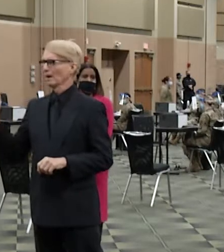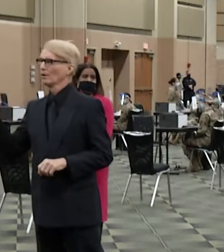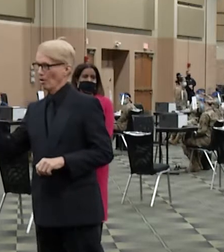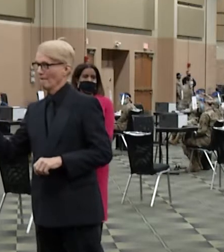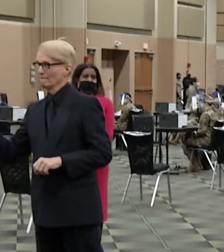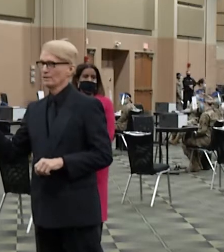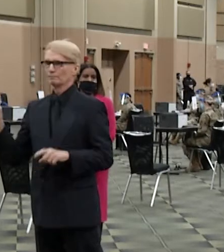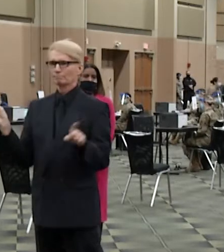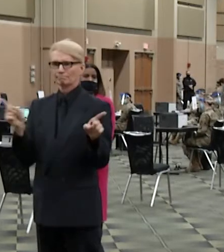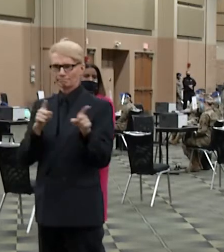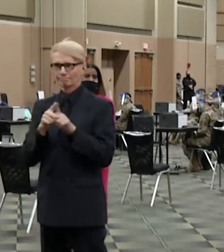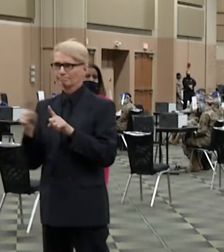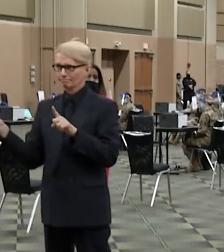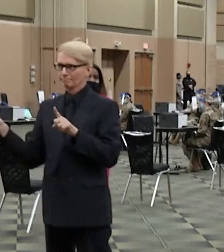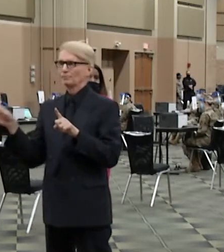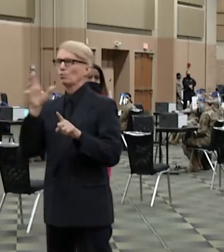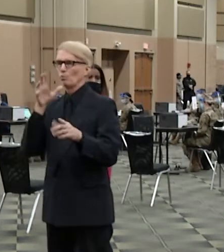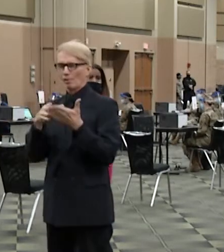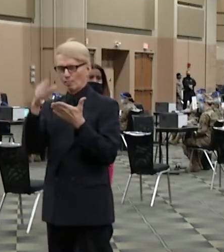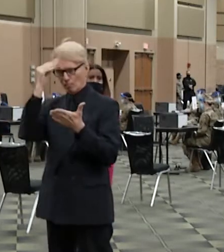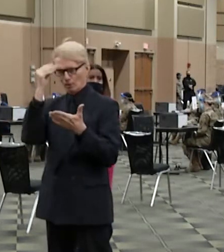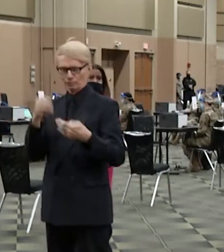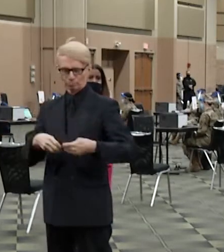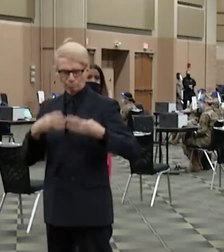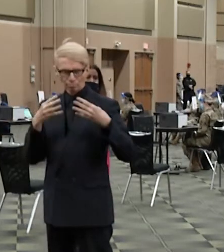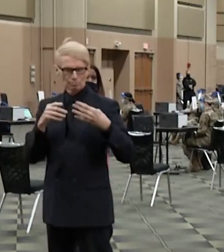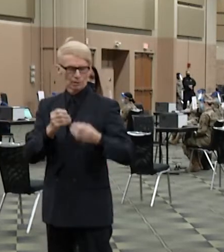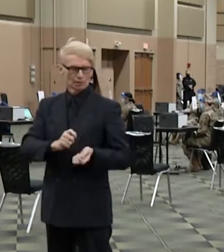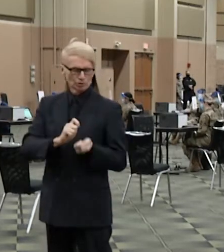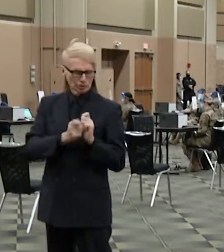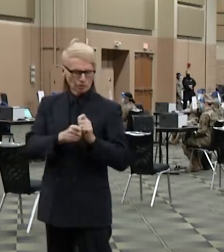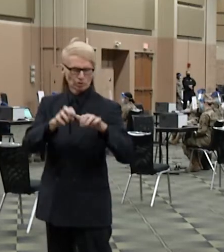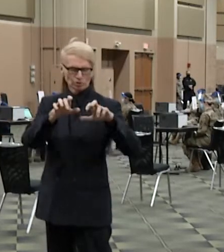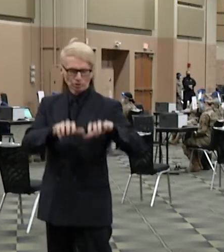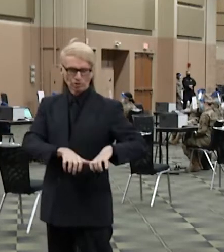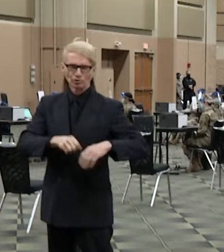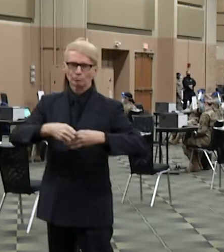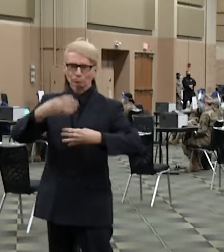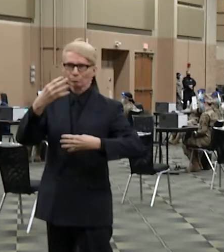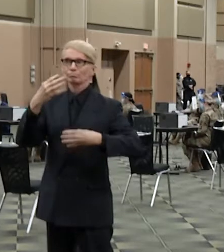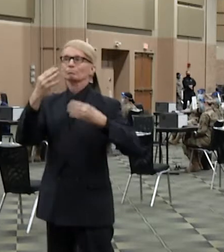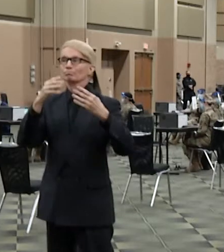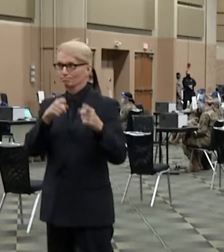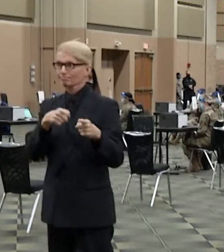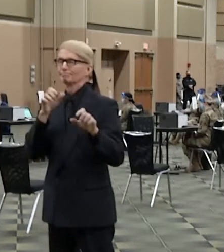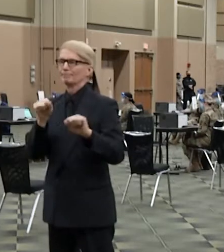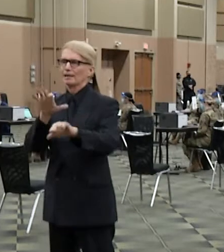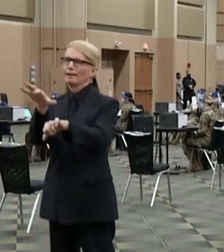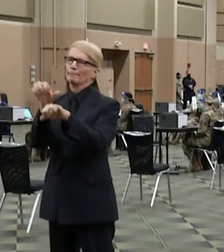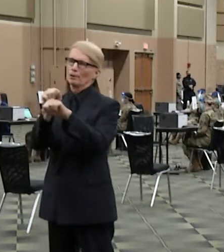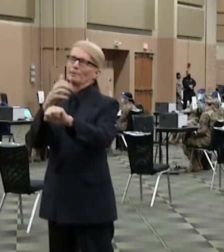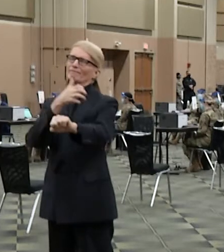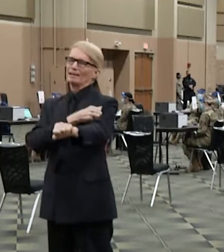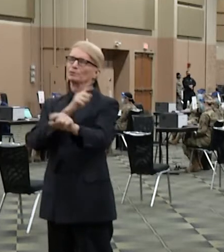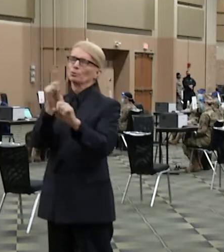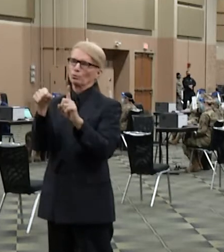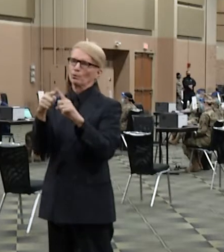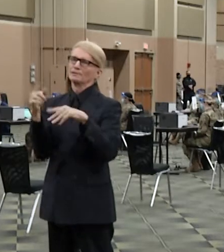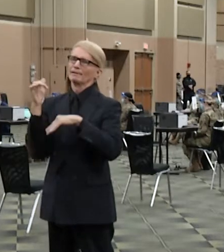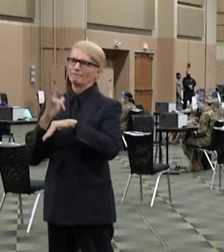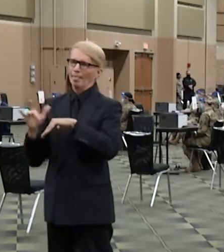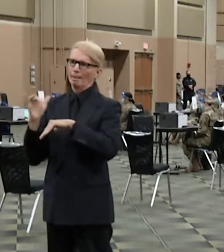vaccine.cookcountyil.gov, to learn more about the vaccine, check for updates, and set an appointment to get vaccinated when the vaccine is